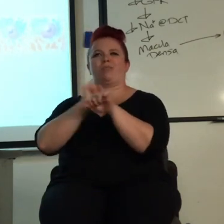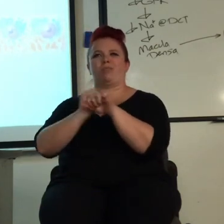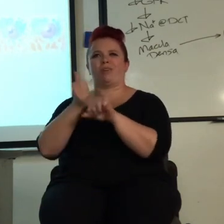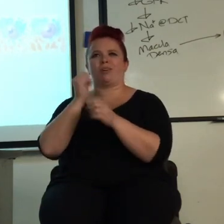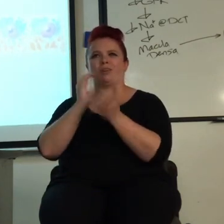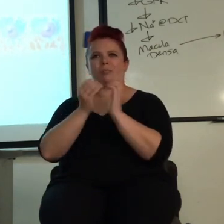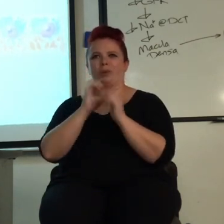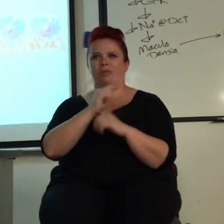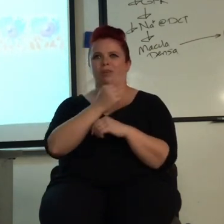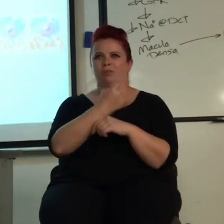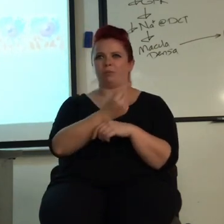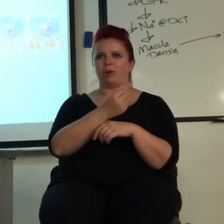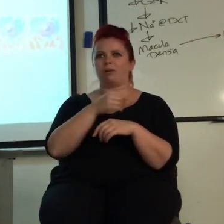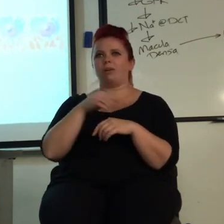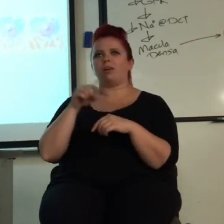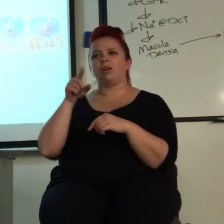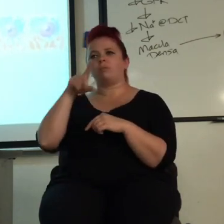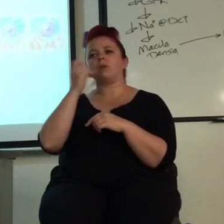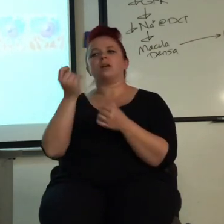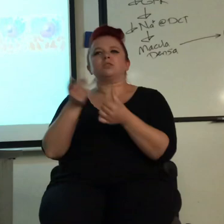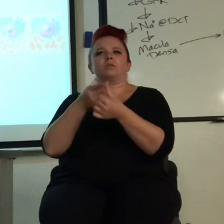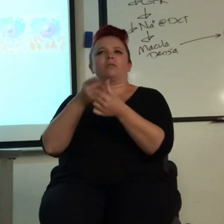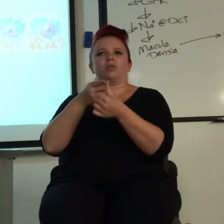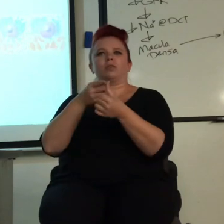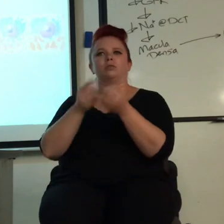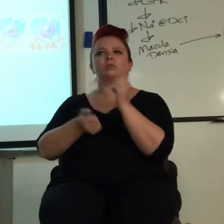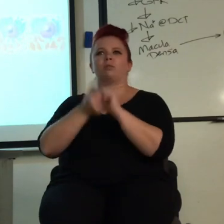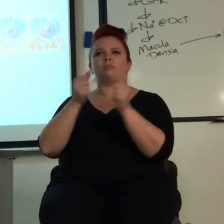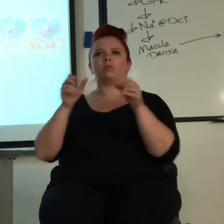come first, so they're your most active reabsorbers.